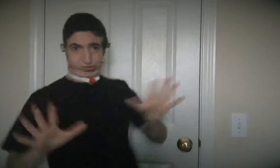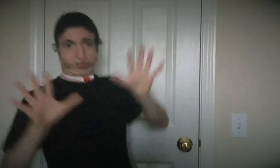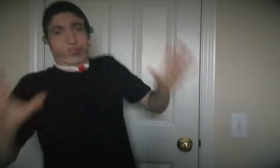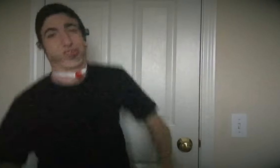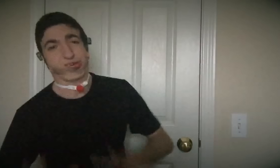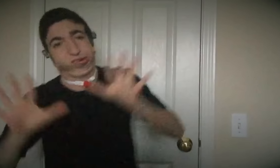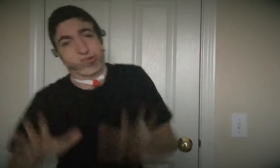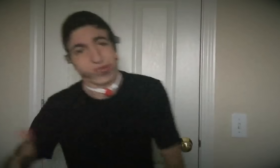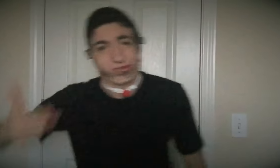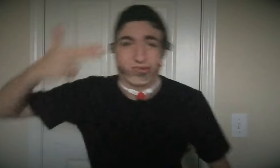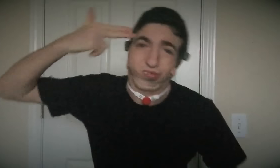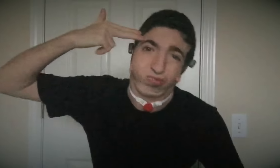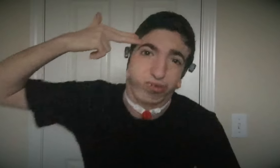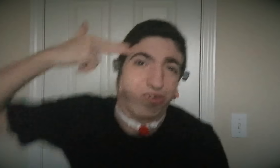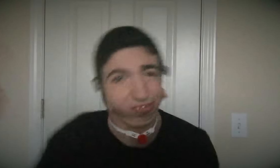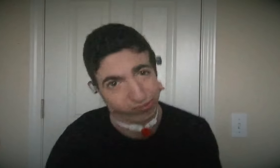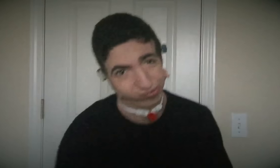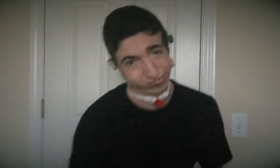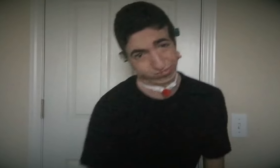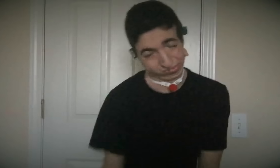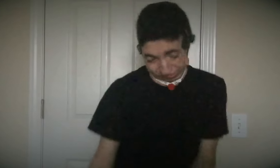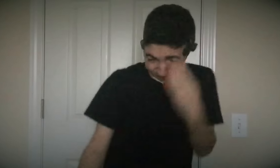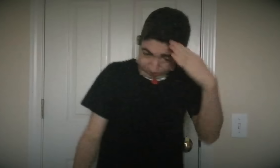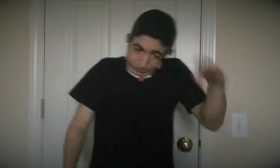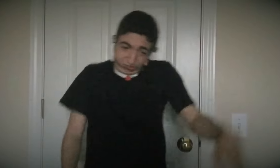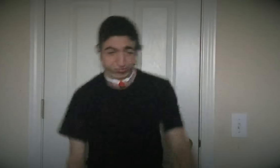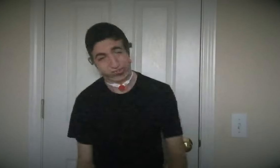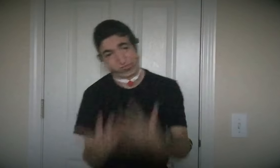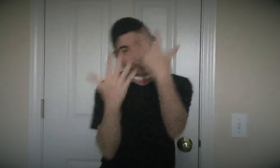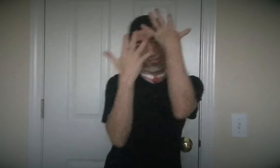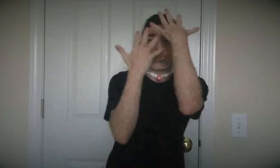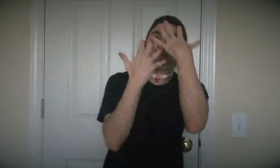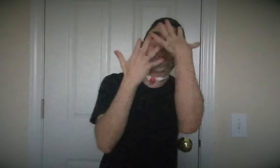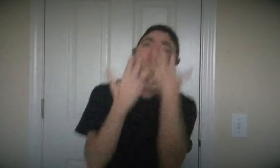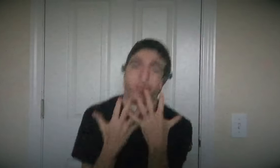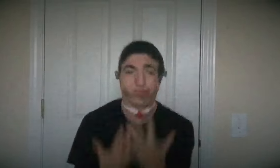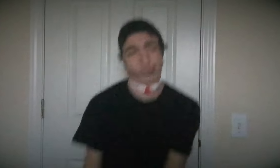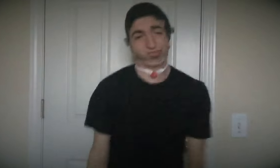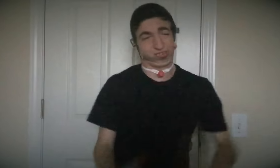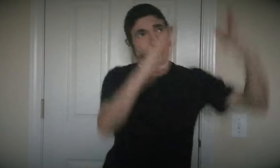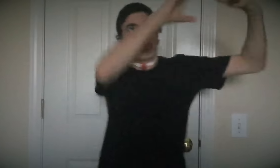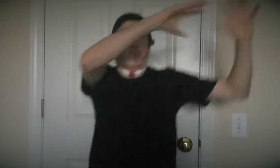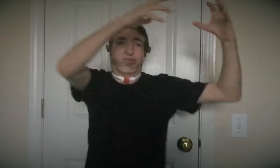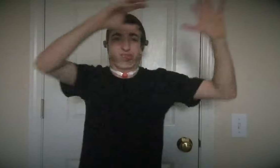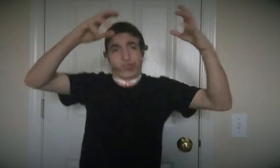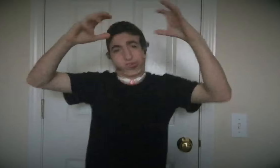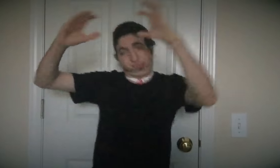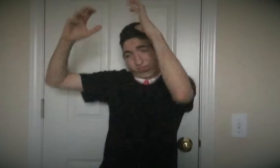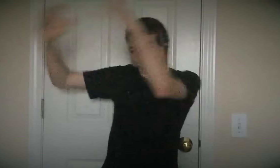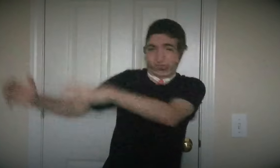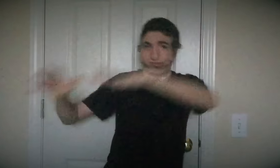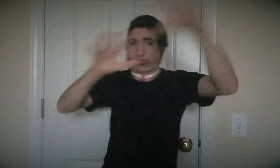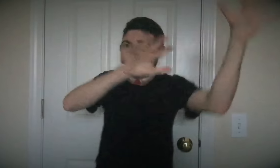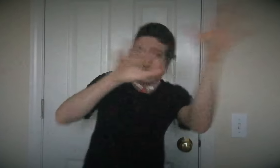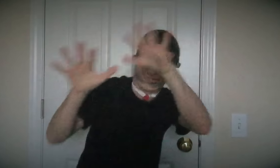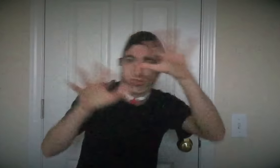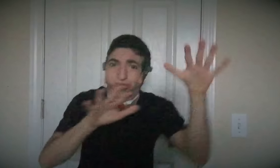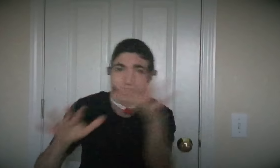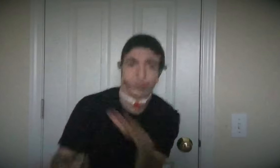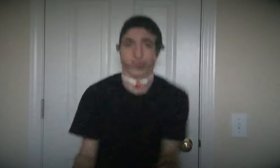Sundays, cause Sundays are my suicide days. I don't know why they always seem so dismal. Thunderstorms, clouds, snow, and a slight drizzle. Whether